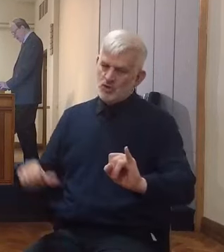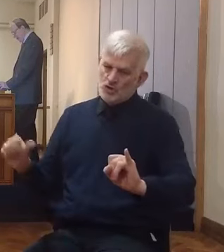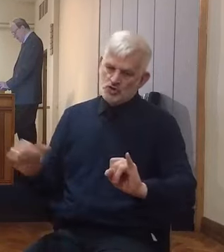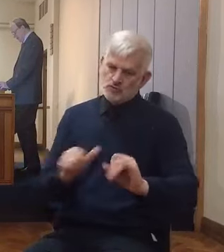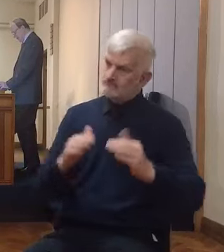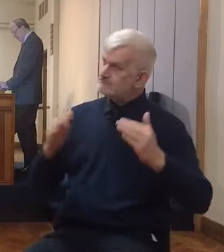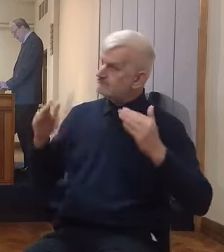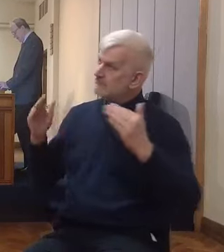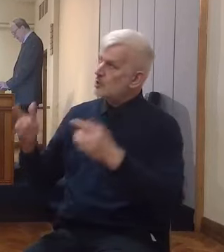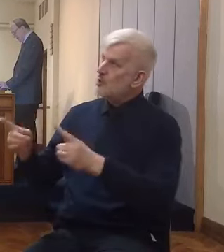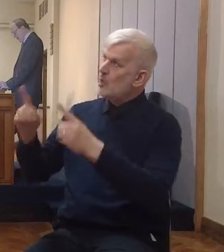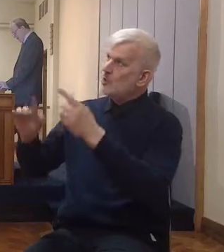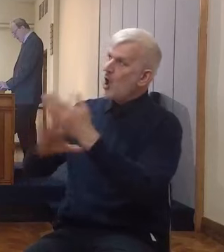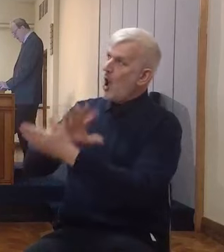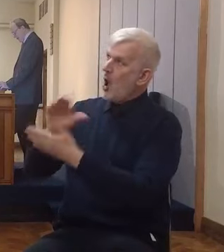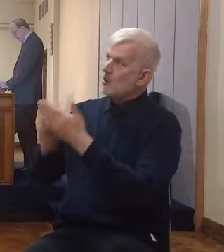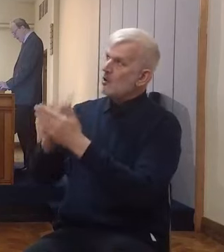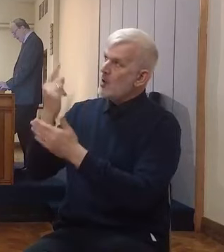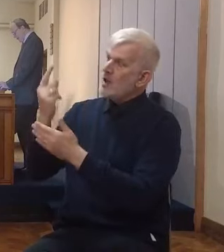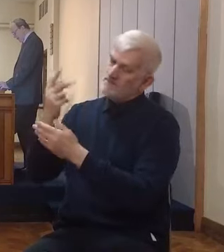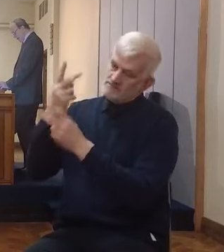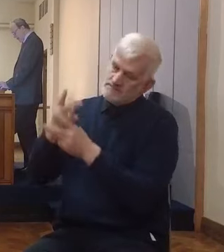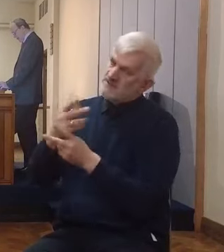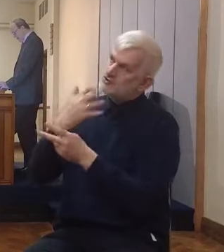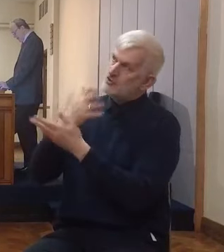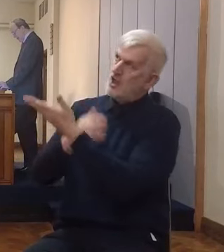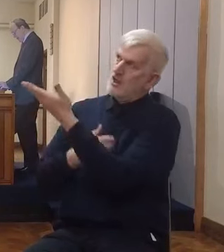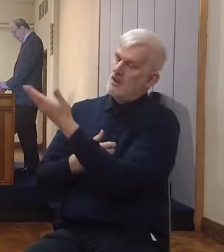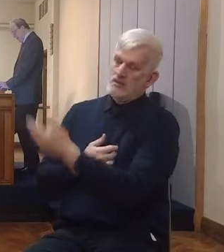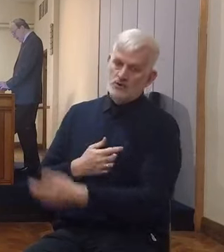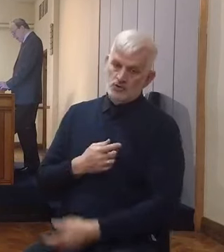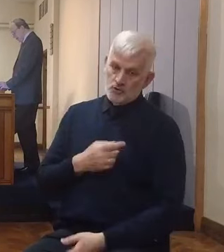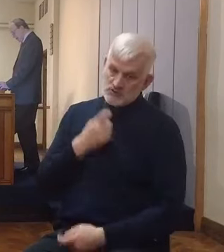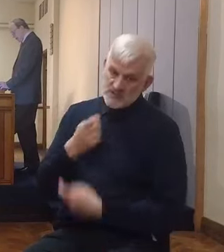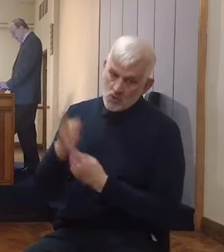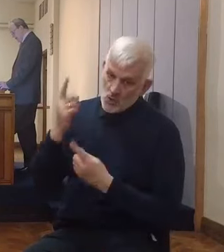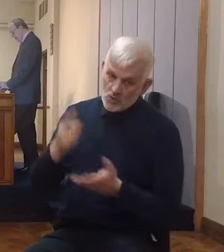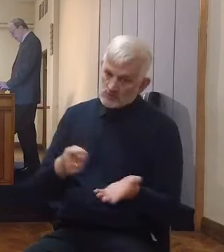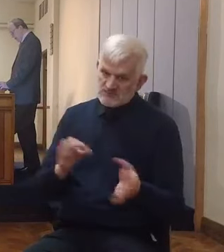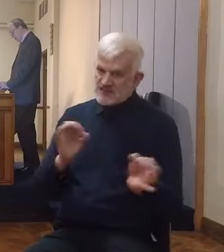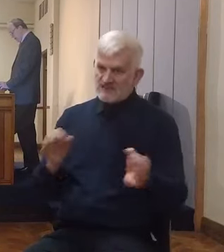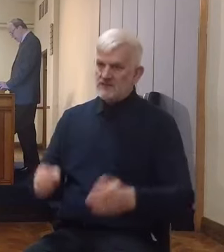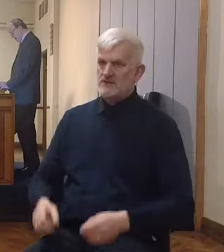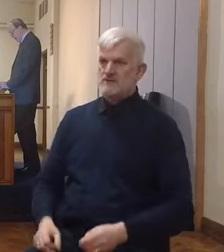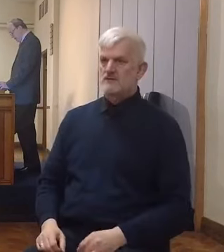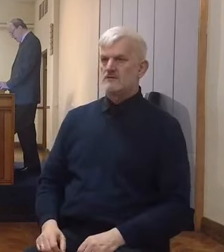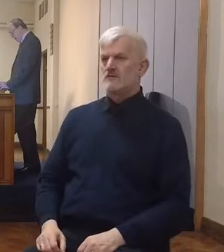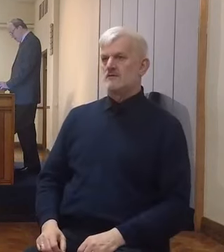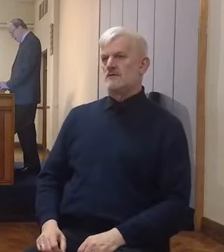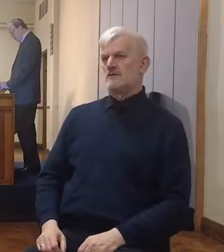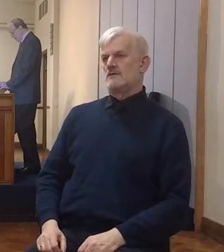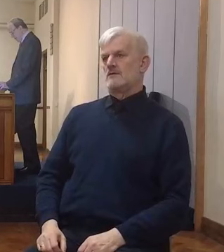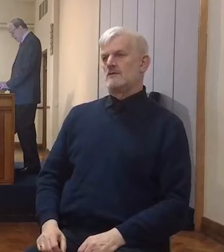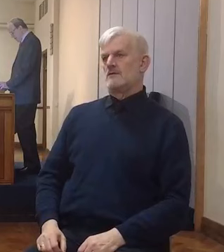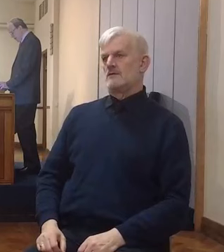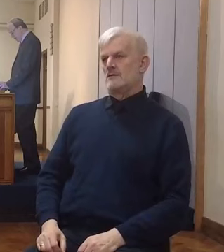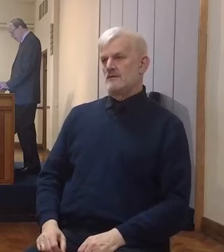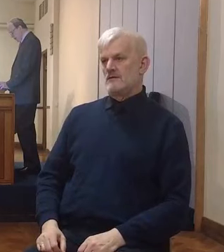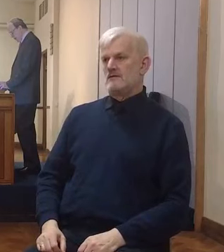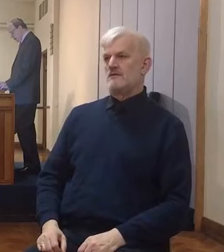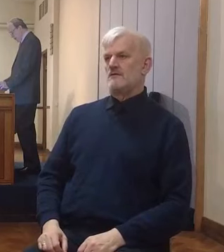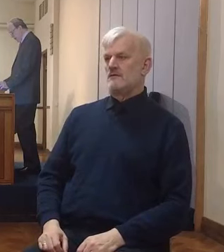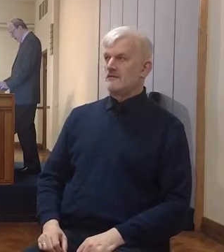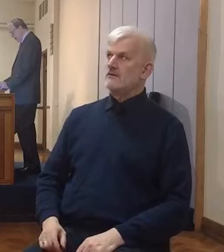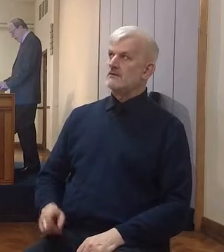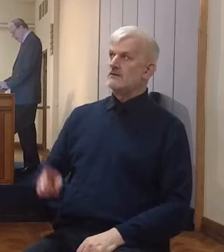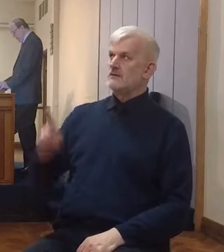Israel, neither seek the Lord. Yet he also is wise, and will bring evil, and will